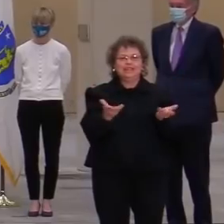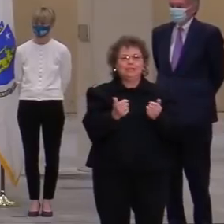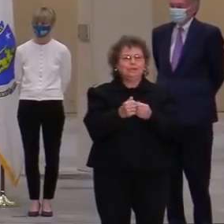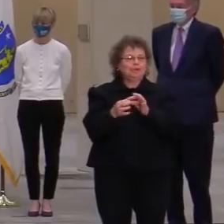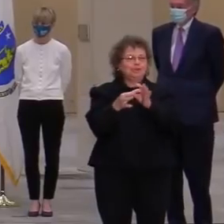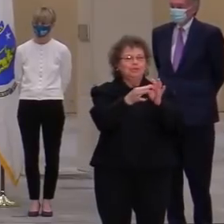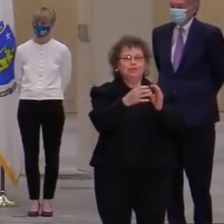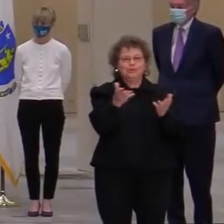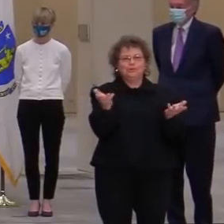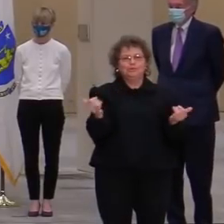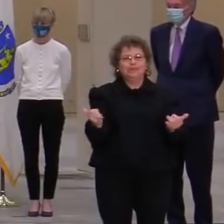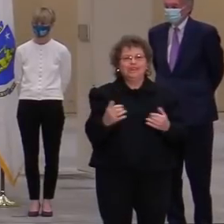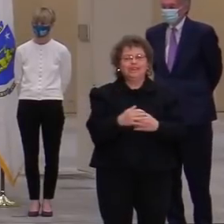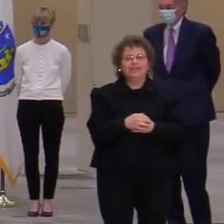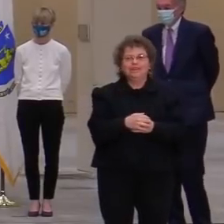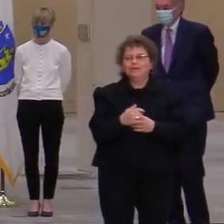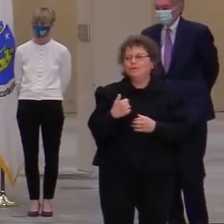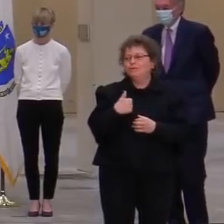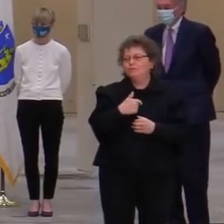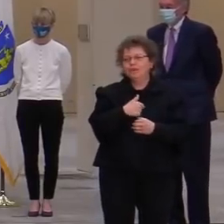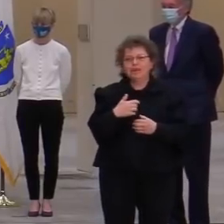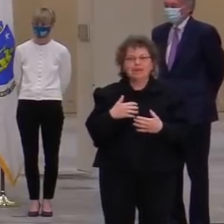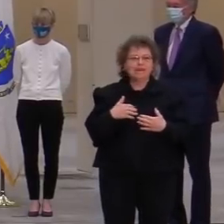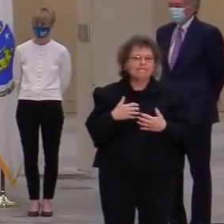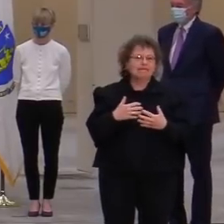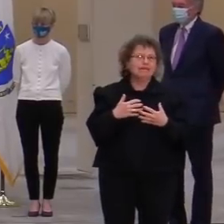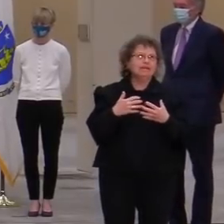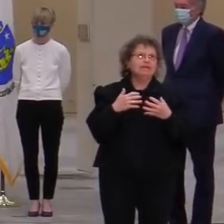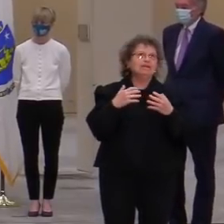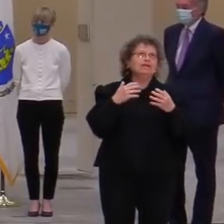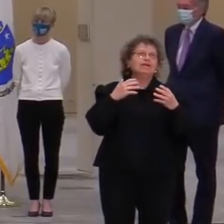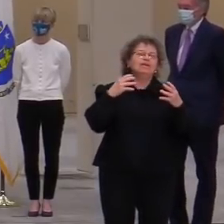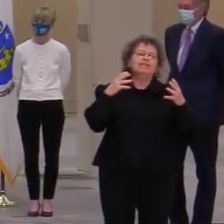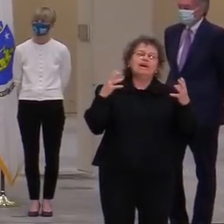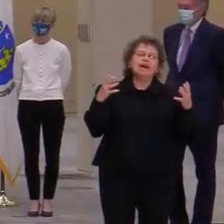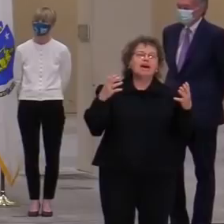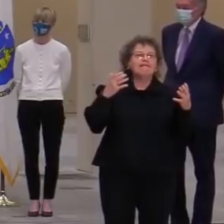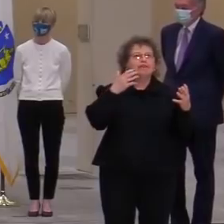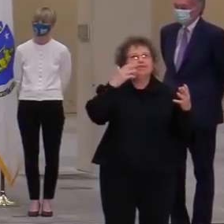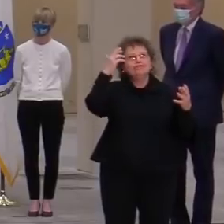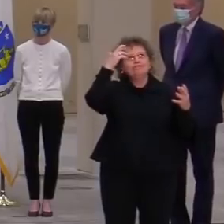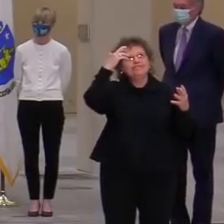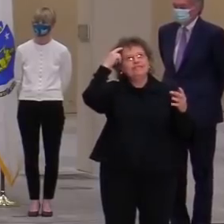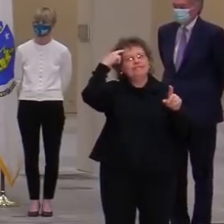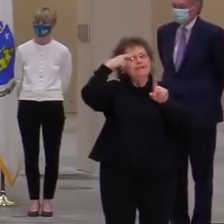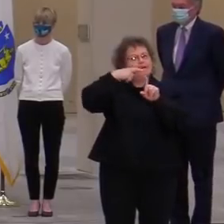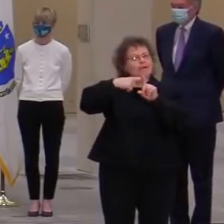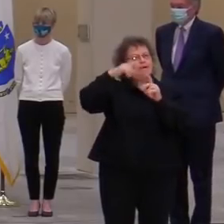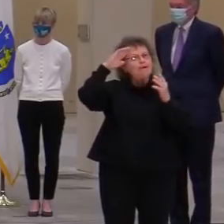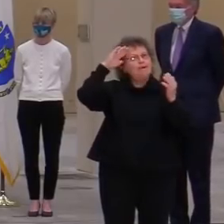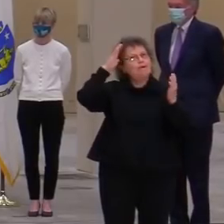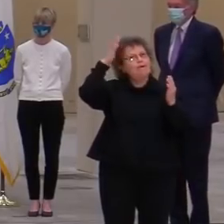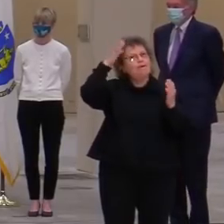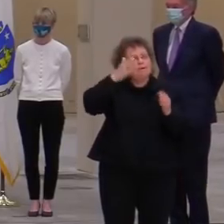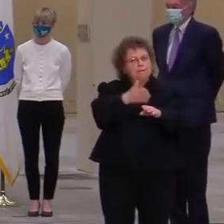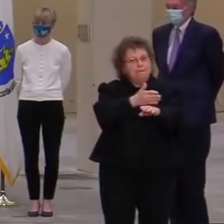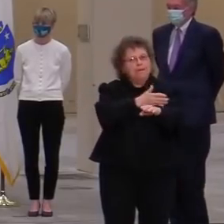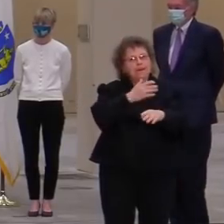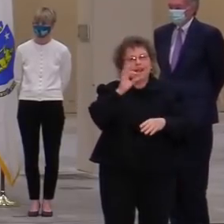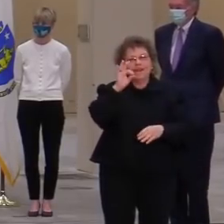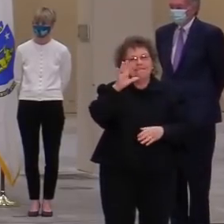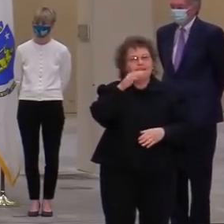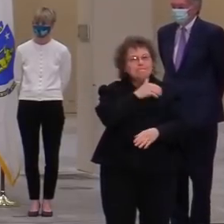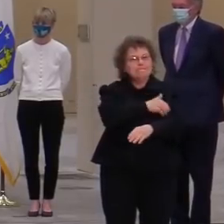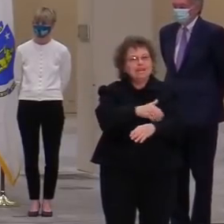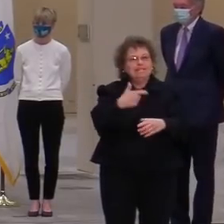today. We have so much reason for hope. We have 95 million Americans vaccinated